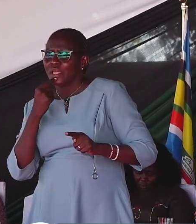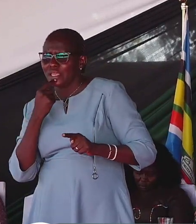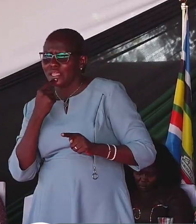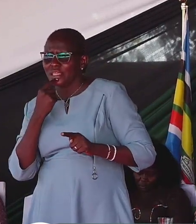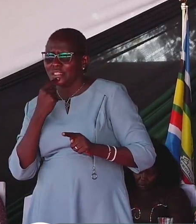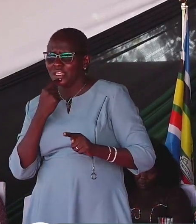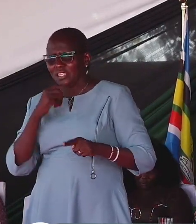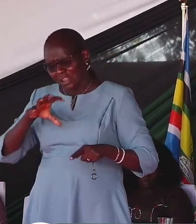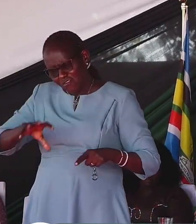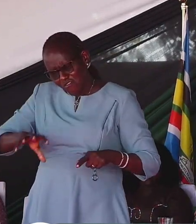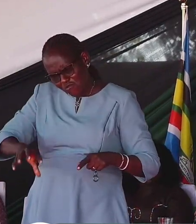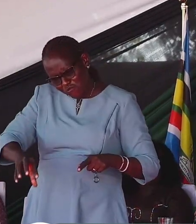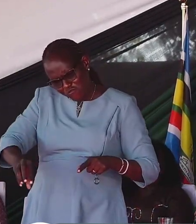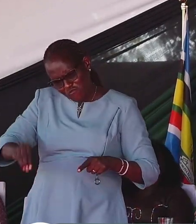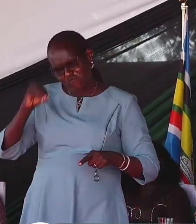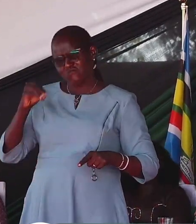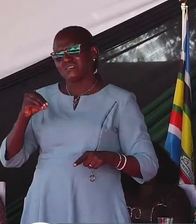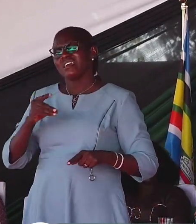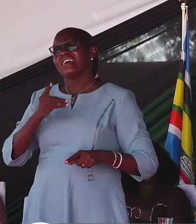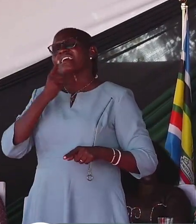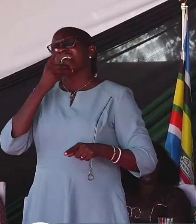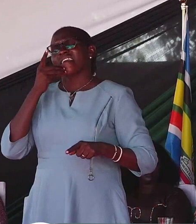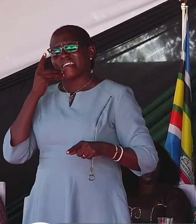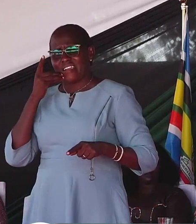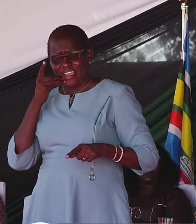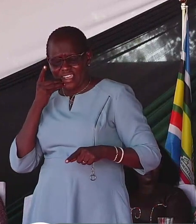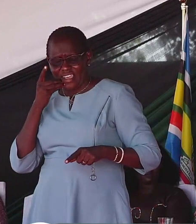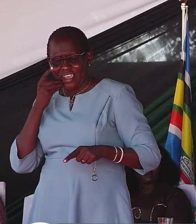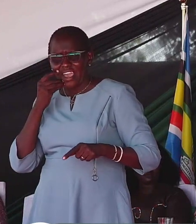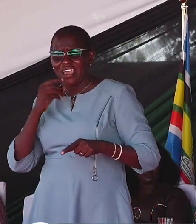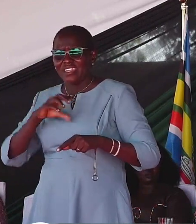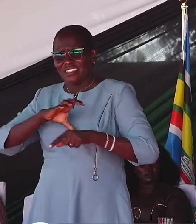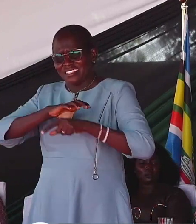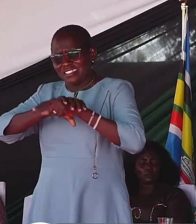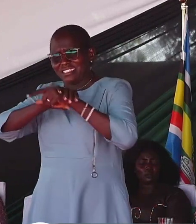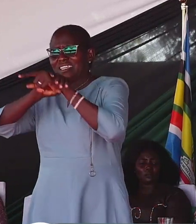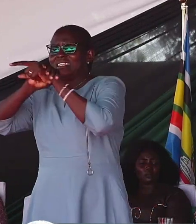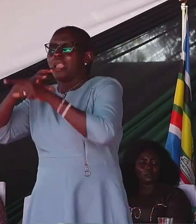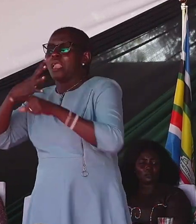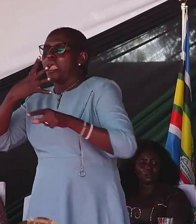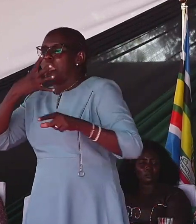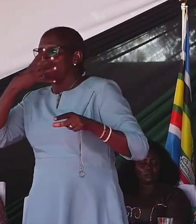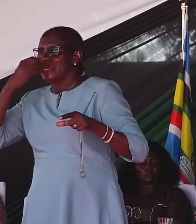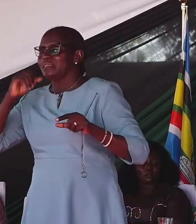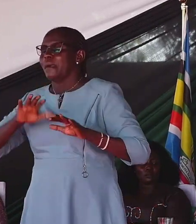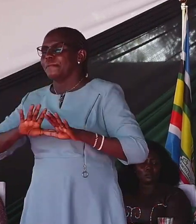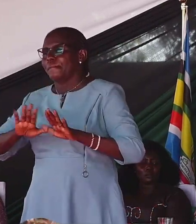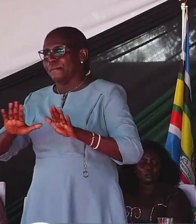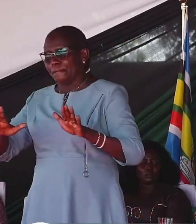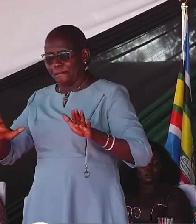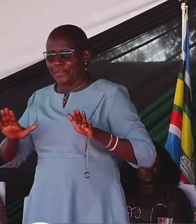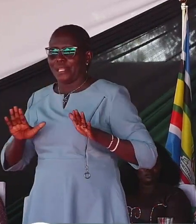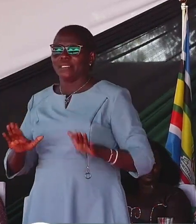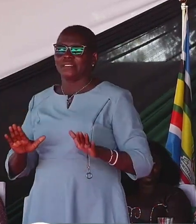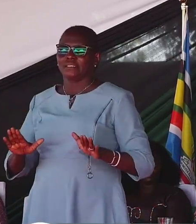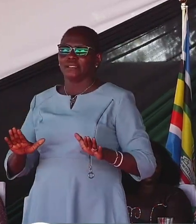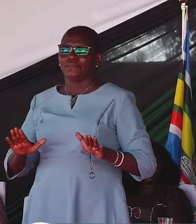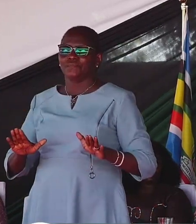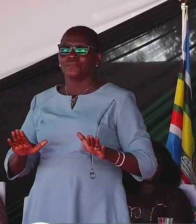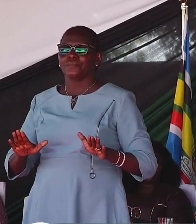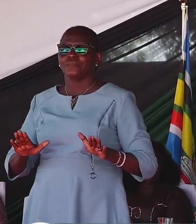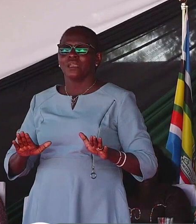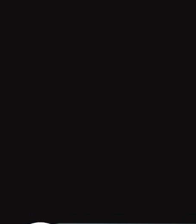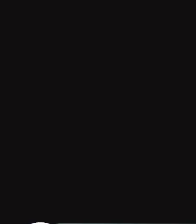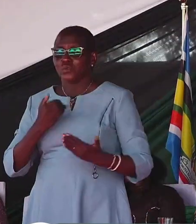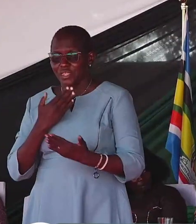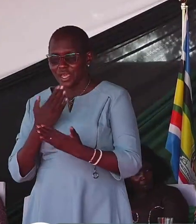pit of anger and take them to a better place. I think I want also to thank my